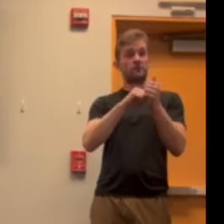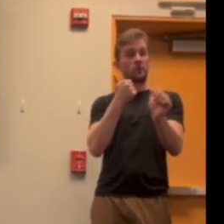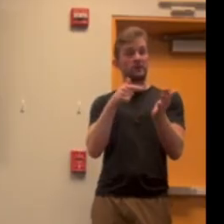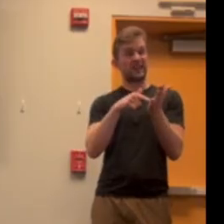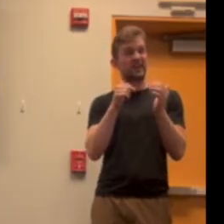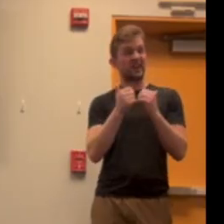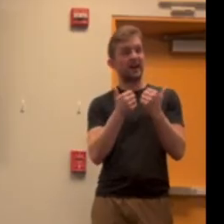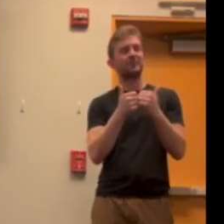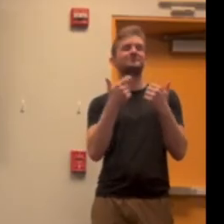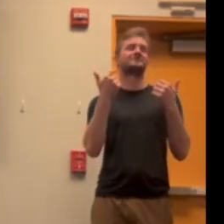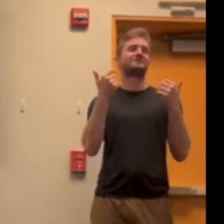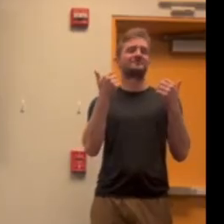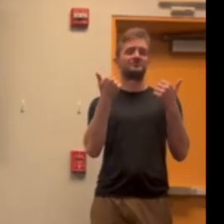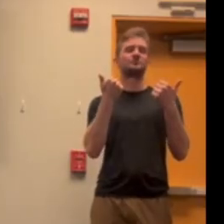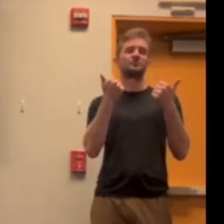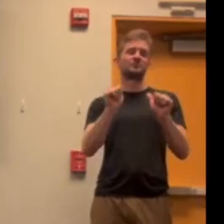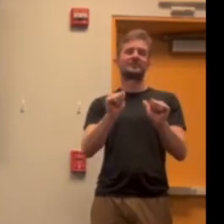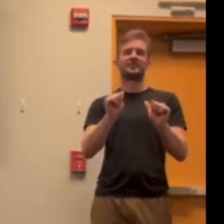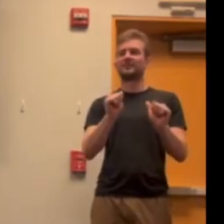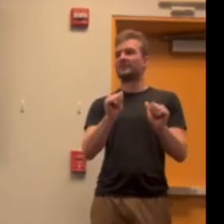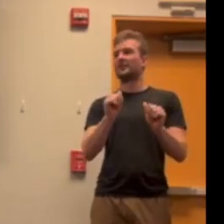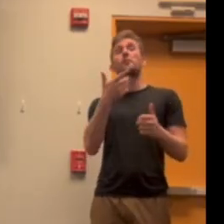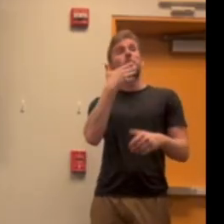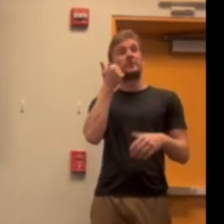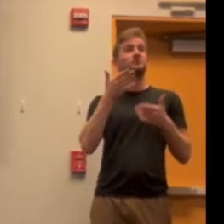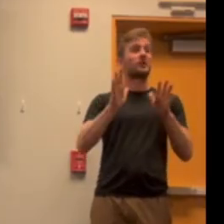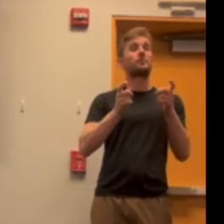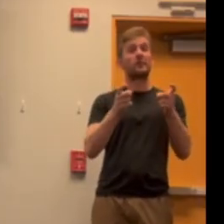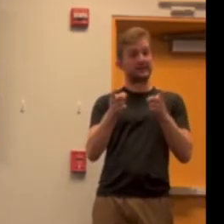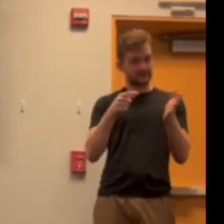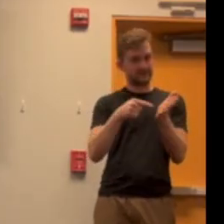It's not always going to work, so don't be discouraged by that.